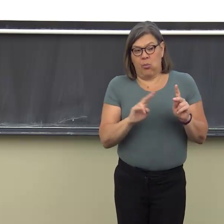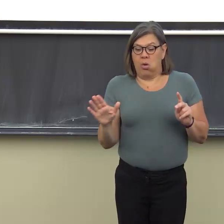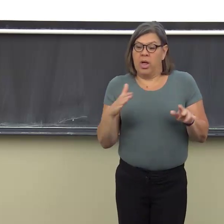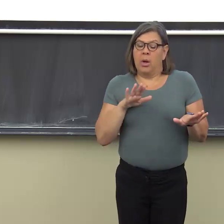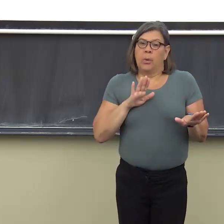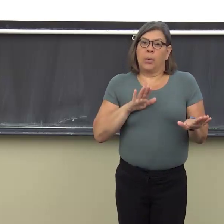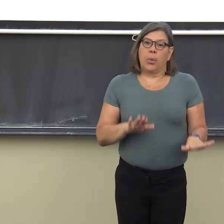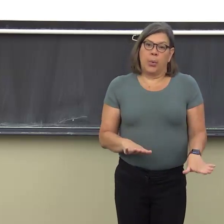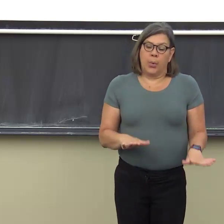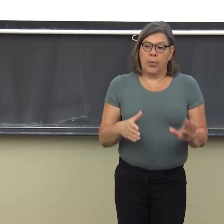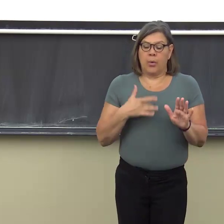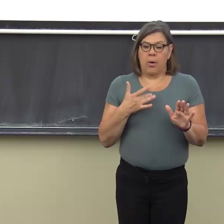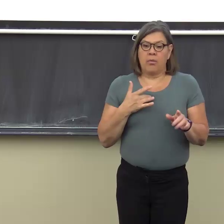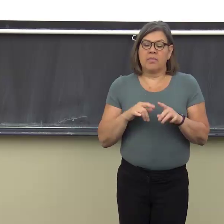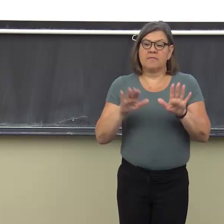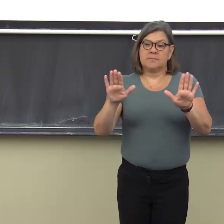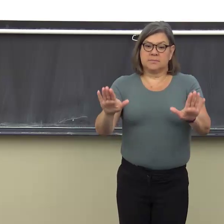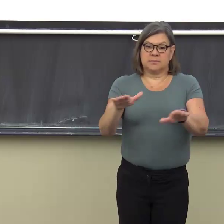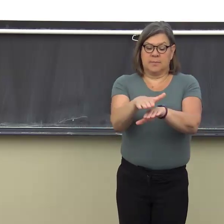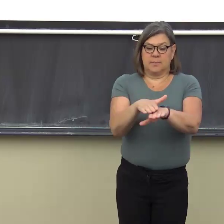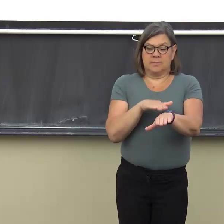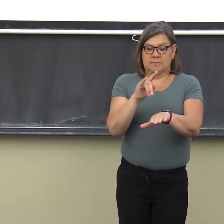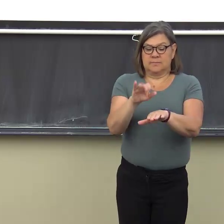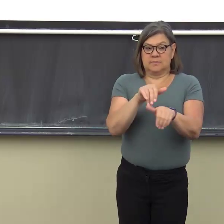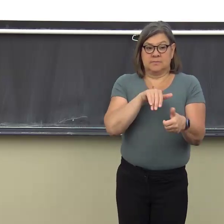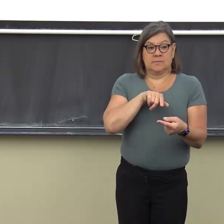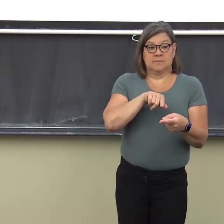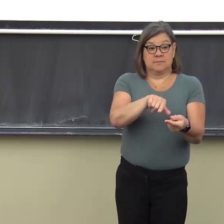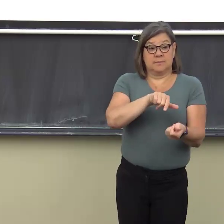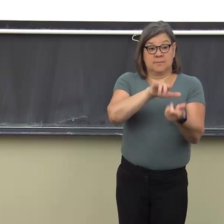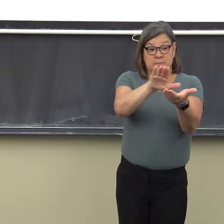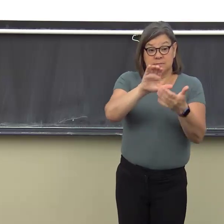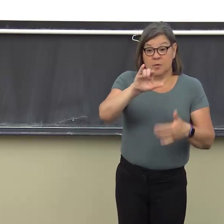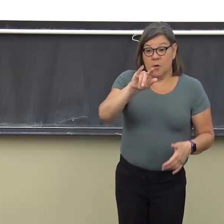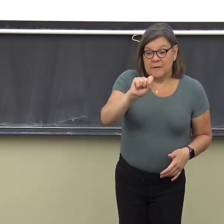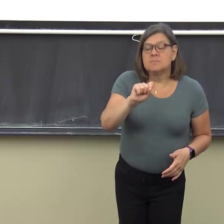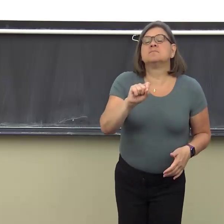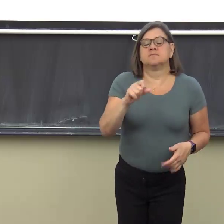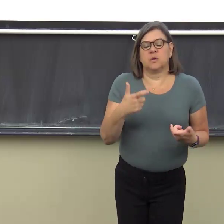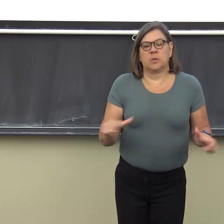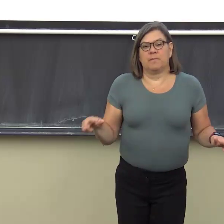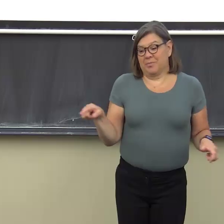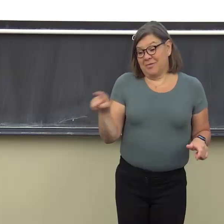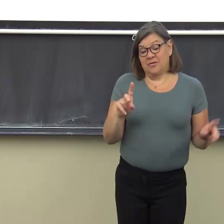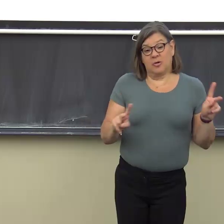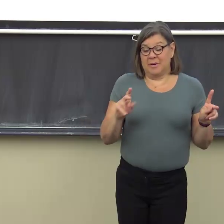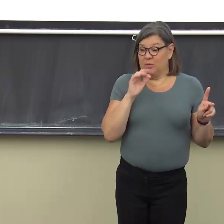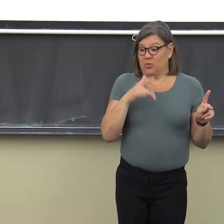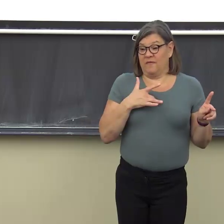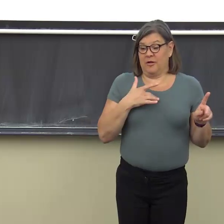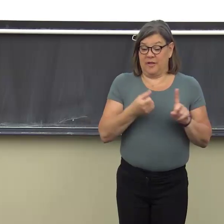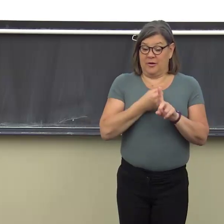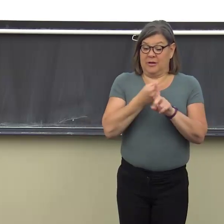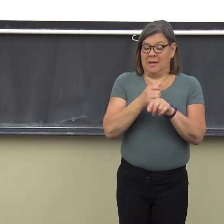felt about the suggestion of slowing down in the face of crisis was immense. And these are not people who would consider themselves impacted by